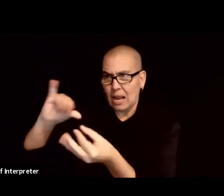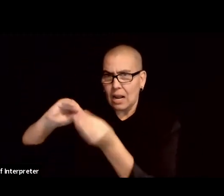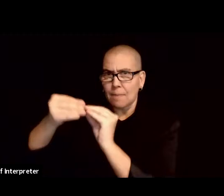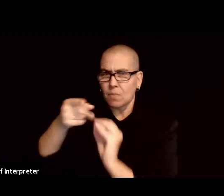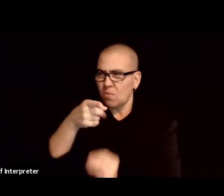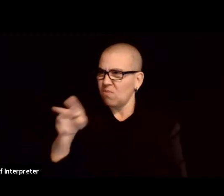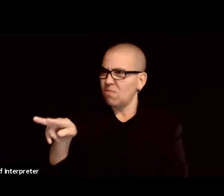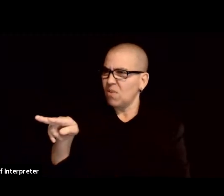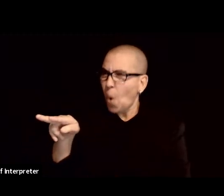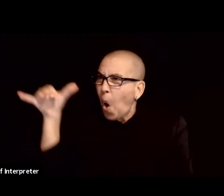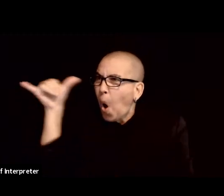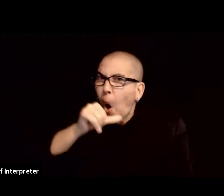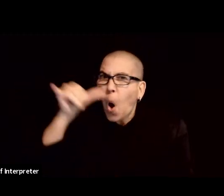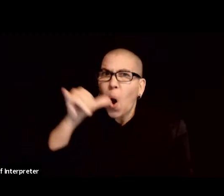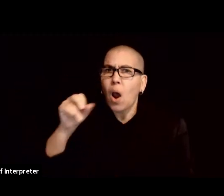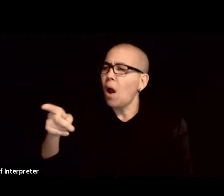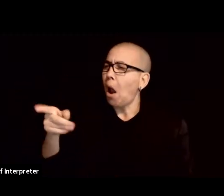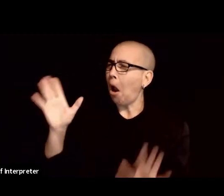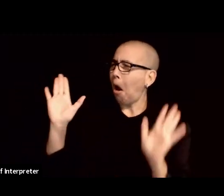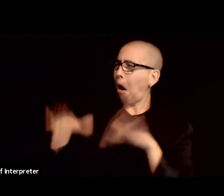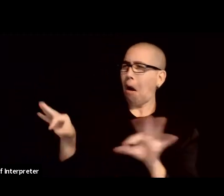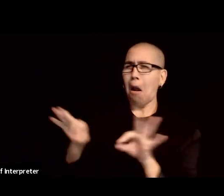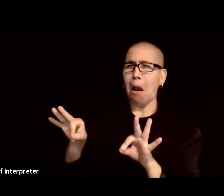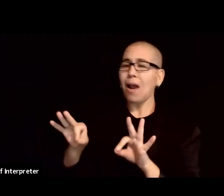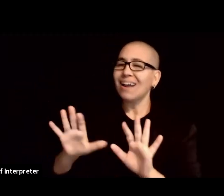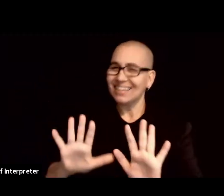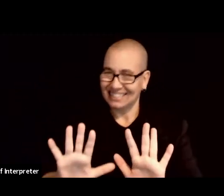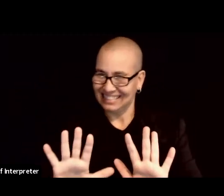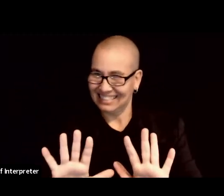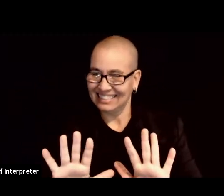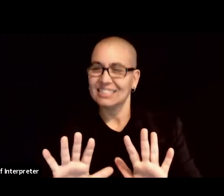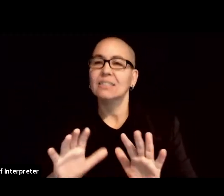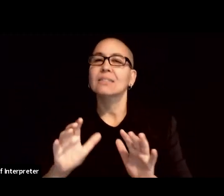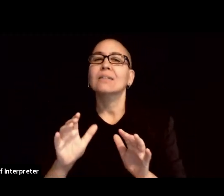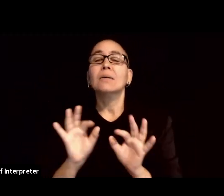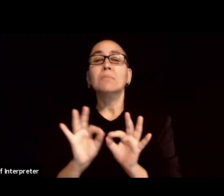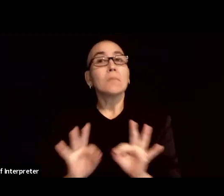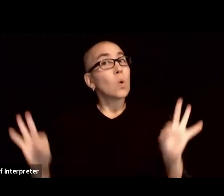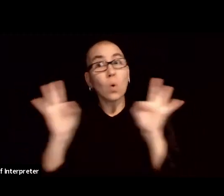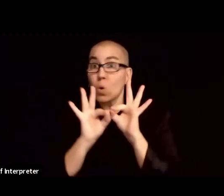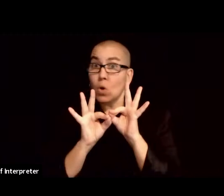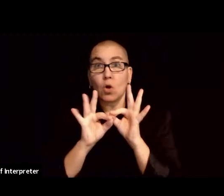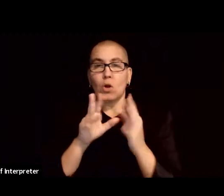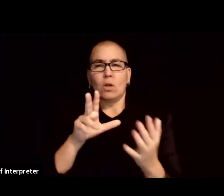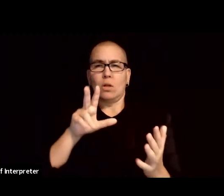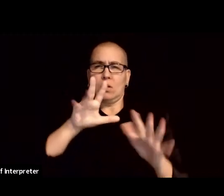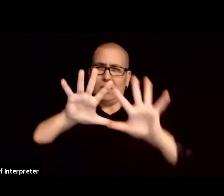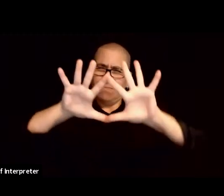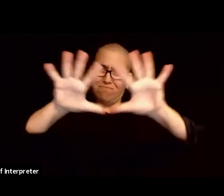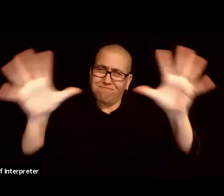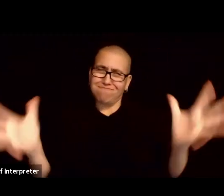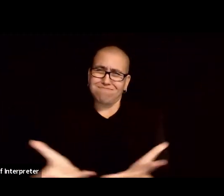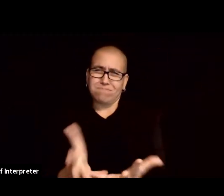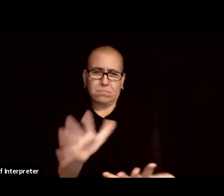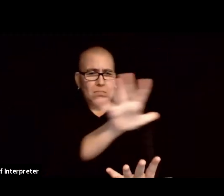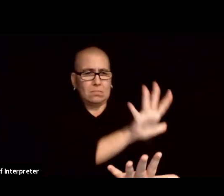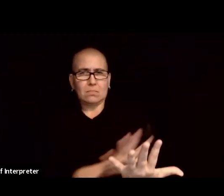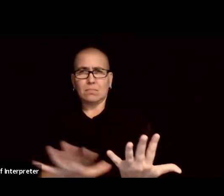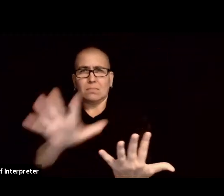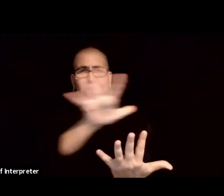and longer term patterns that are more useful for tracking where we are with the pandemic and what the